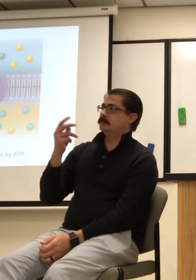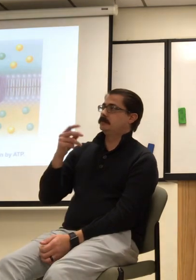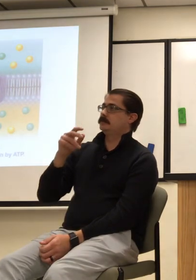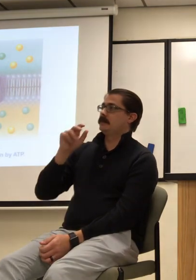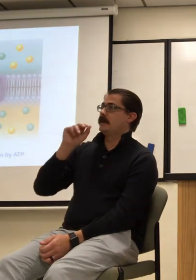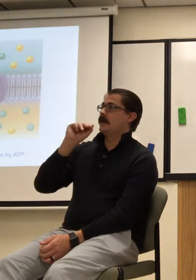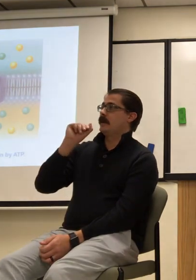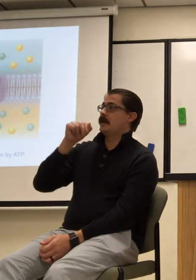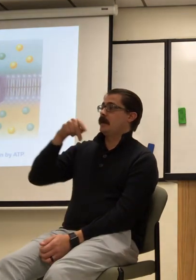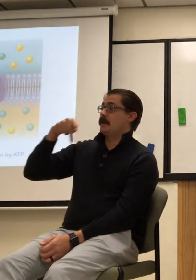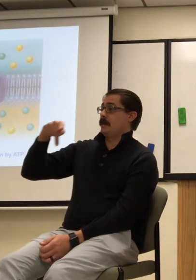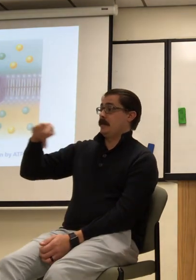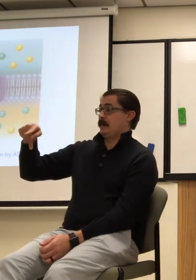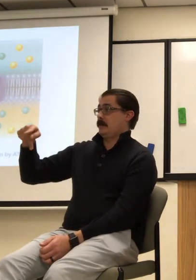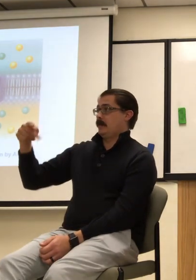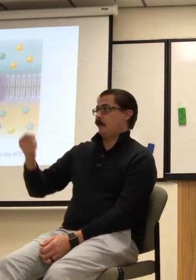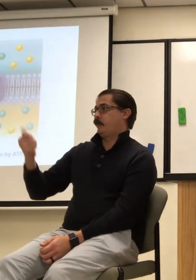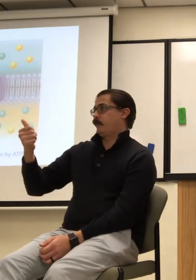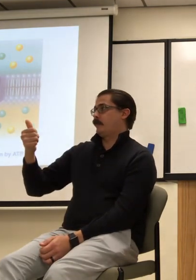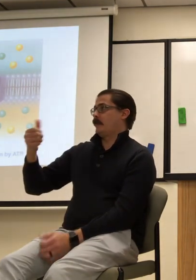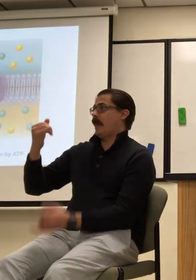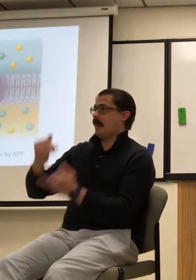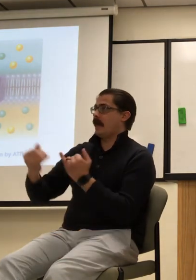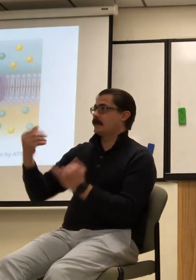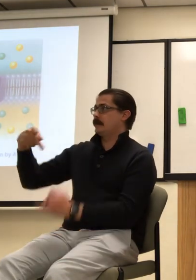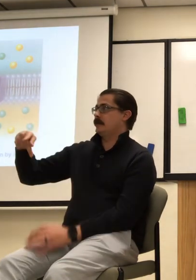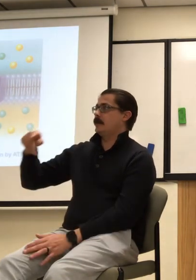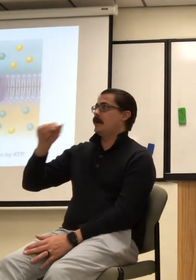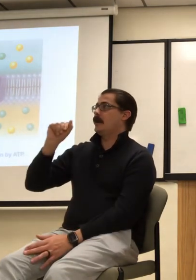P, ADP.